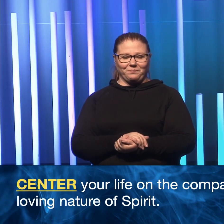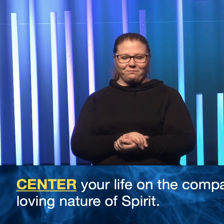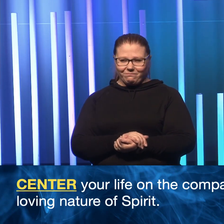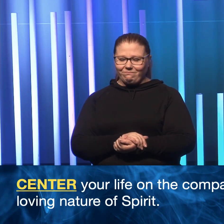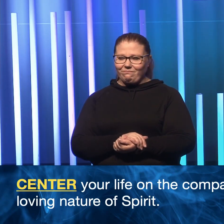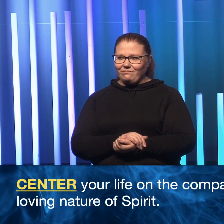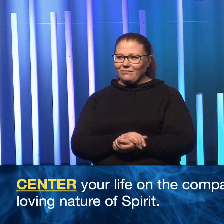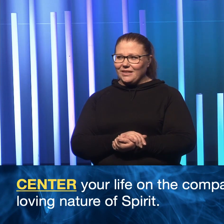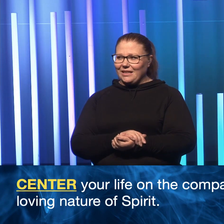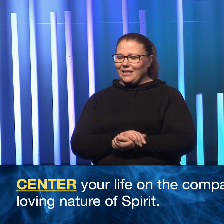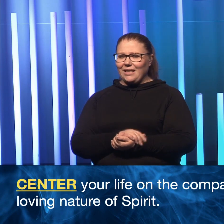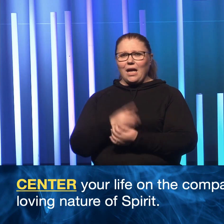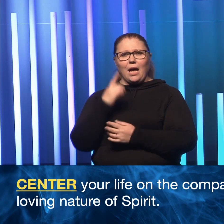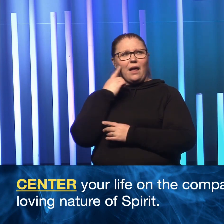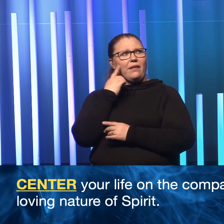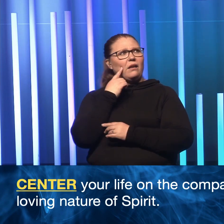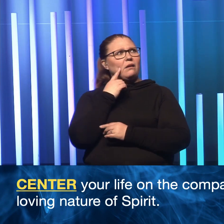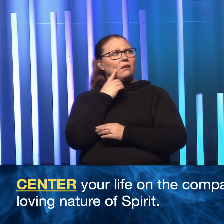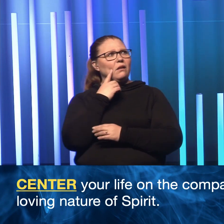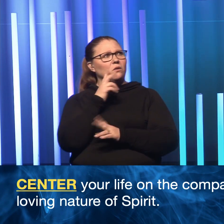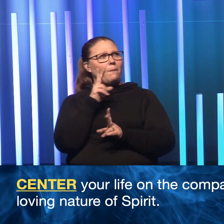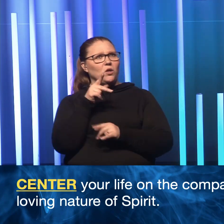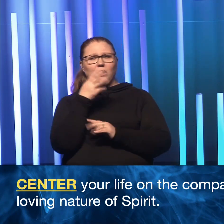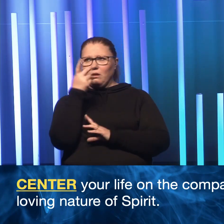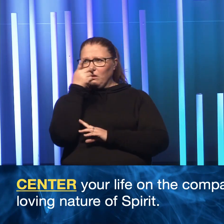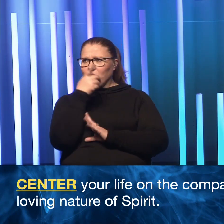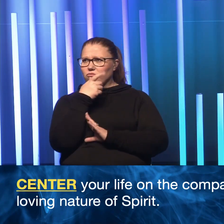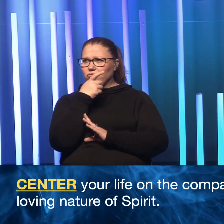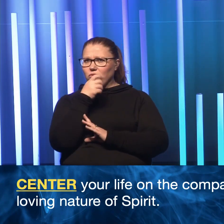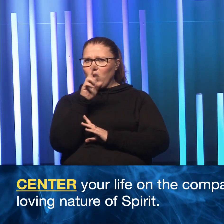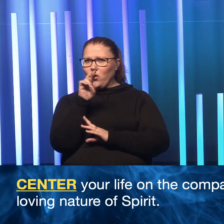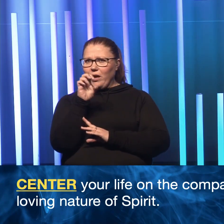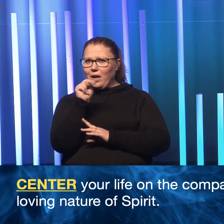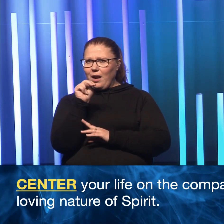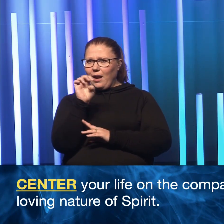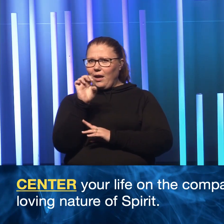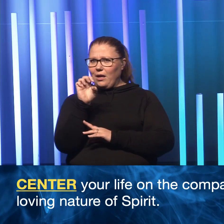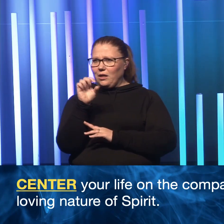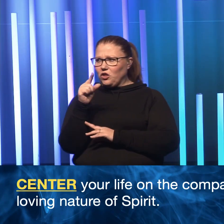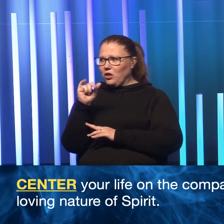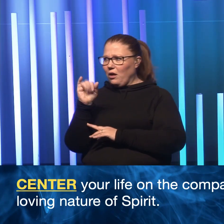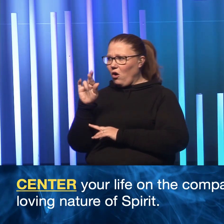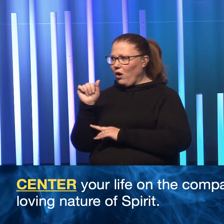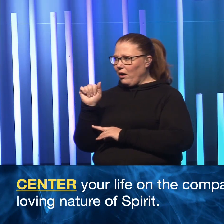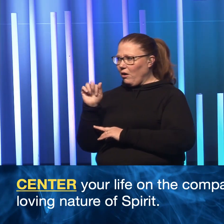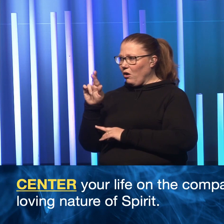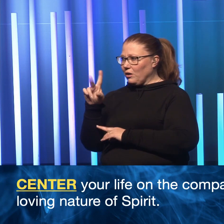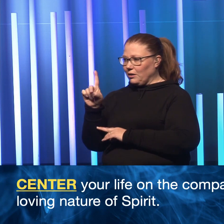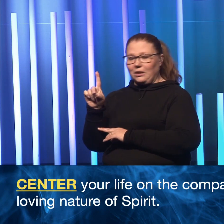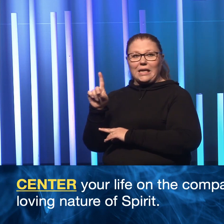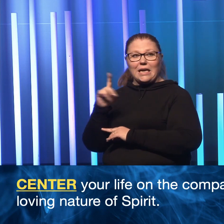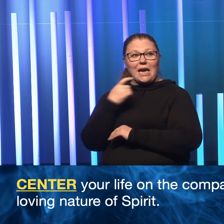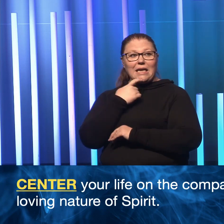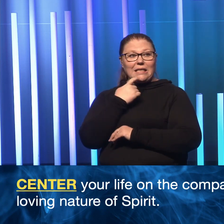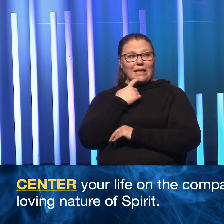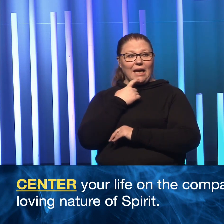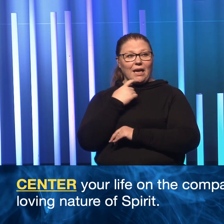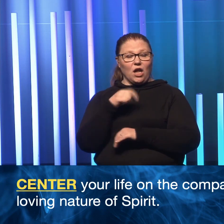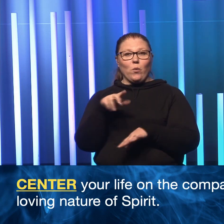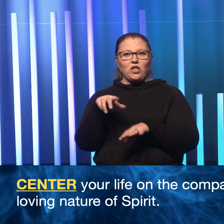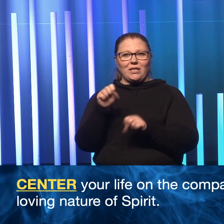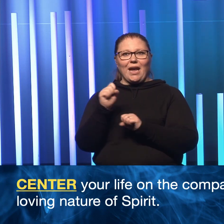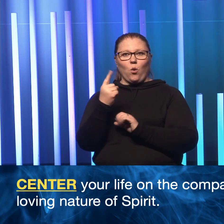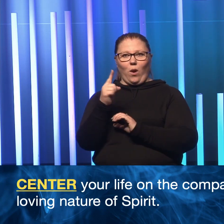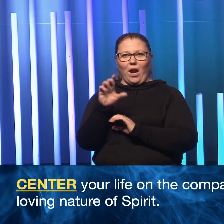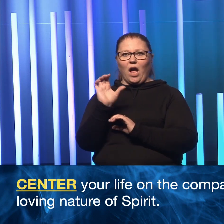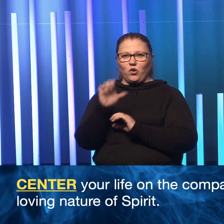I think it was who was it? Rene Girard. I think he said, we should take 100 years and